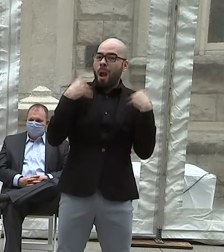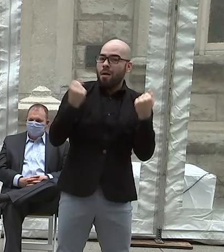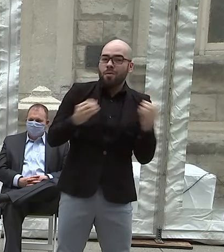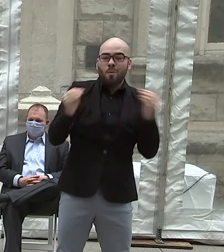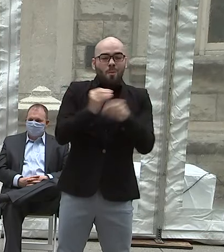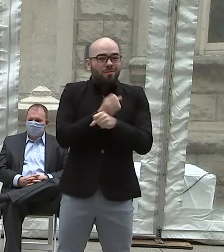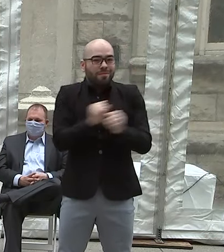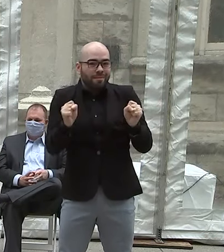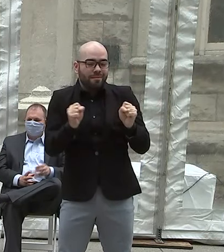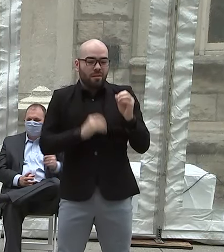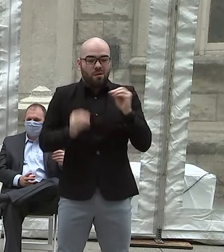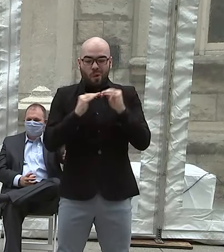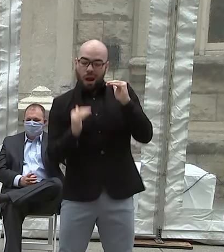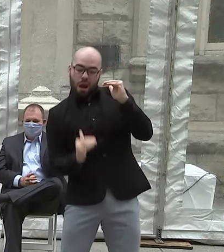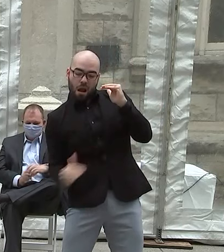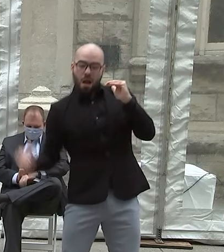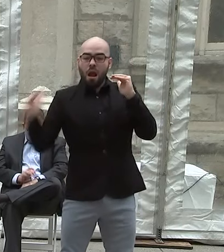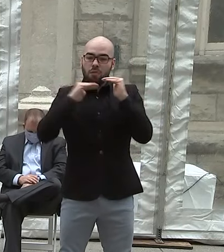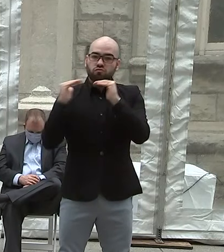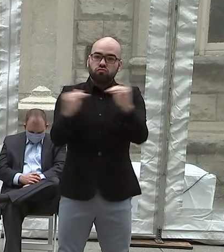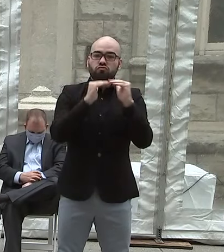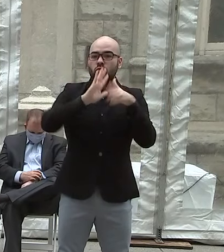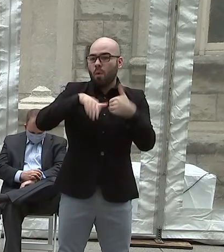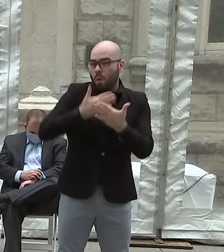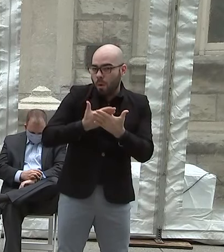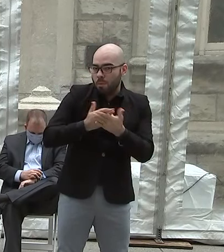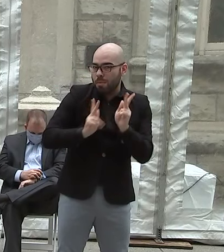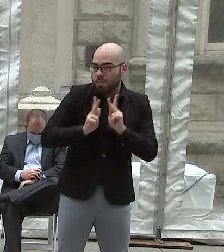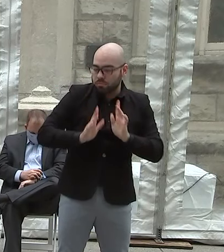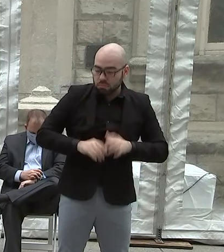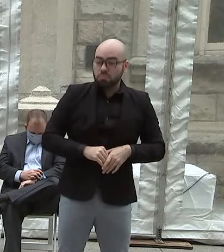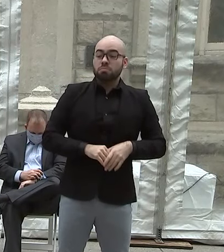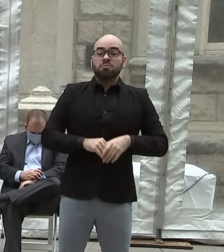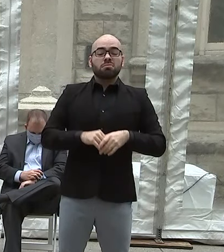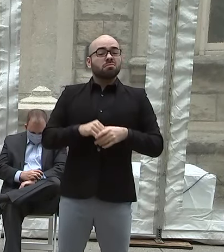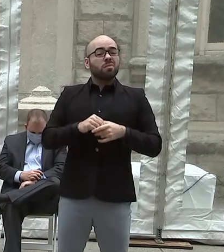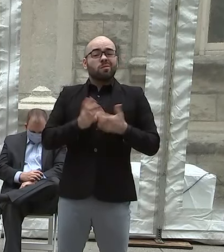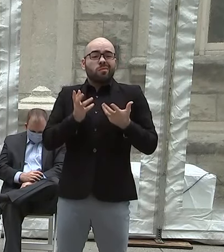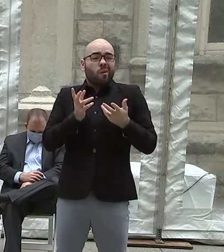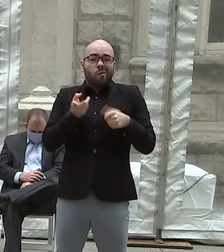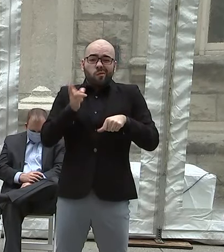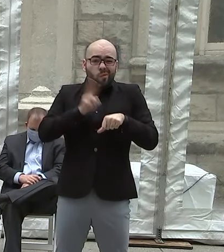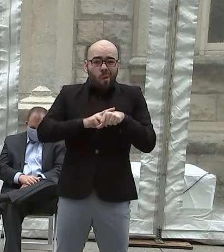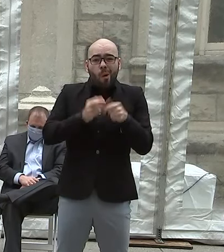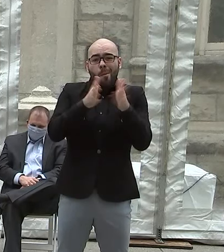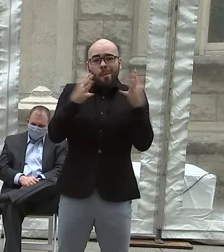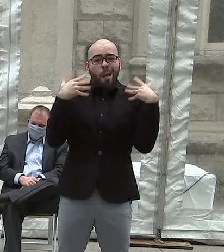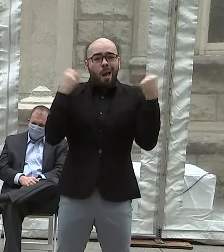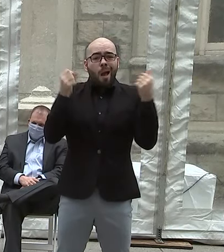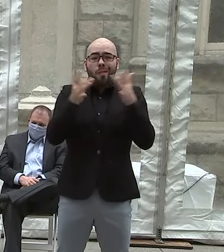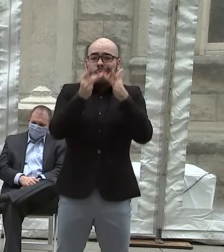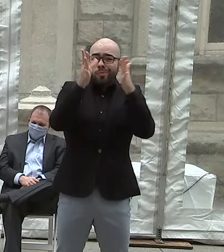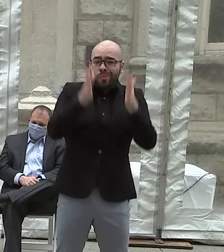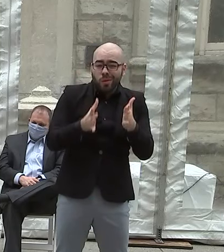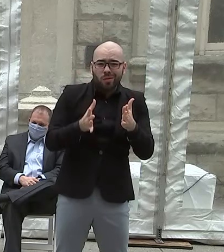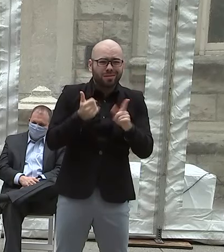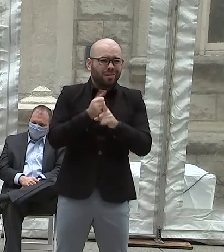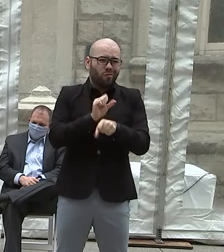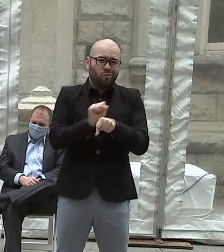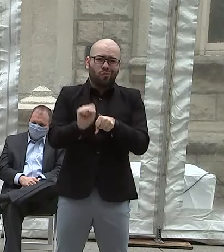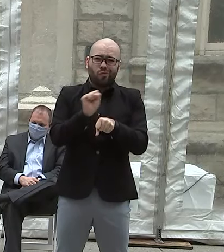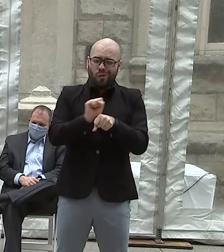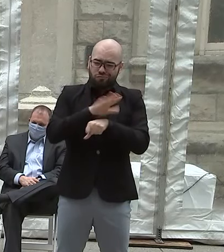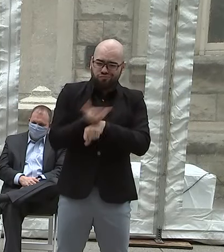long term. All of it will supplement the critical work of our public health leaders that they are doing day in and day out to